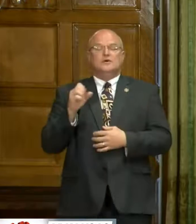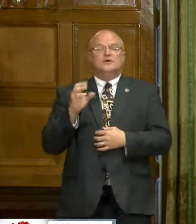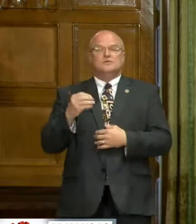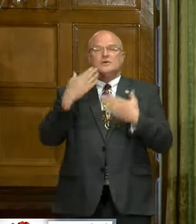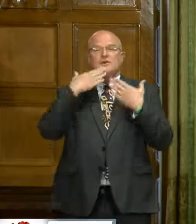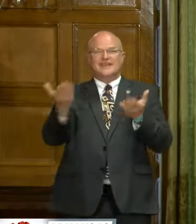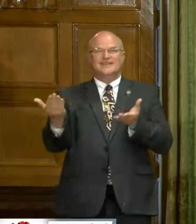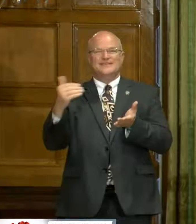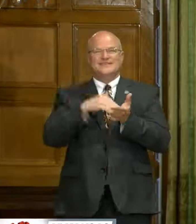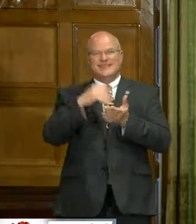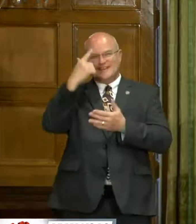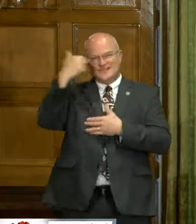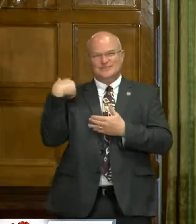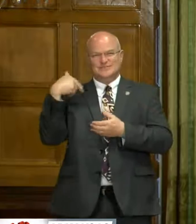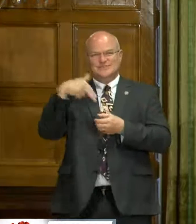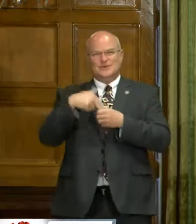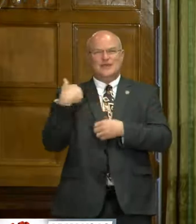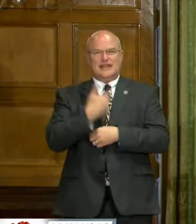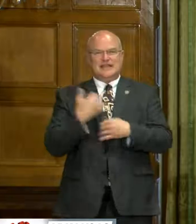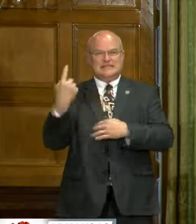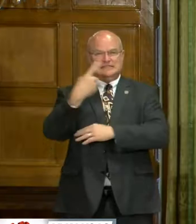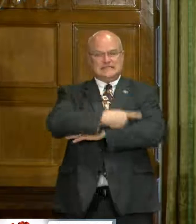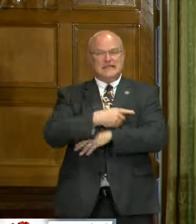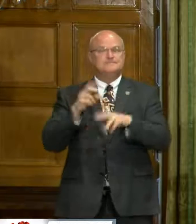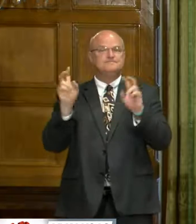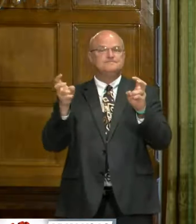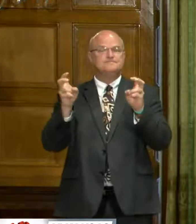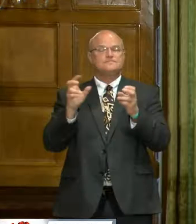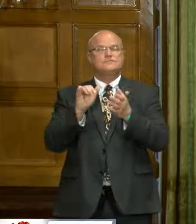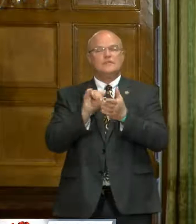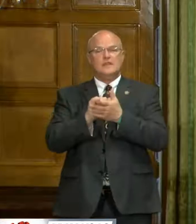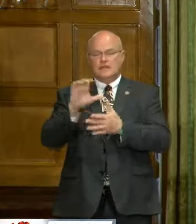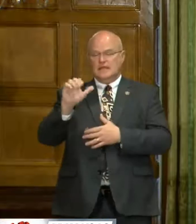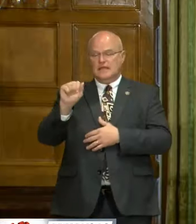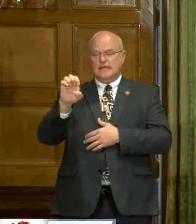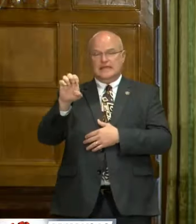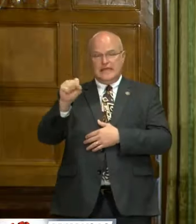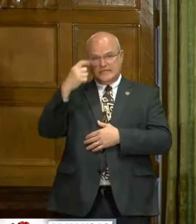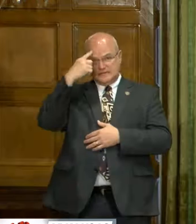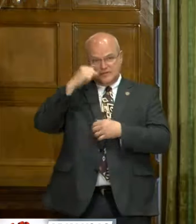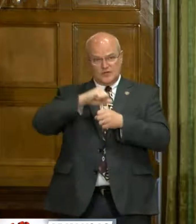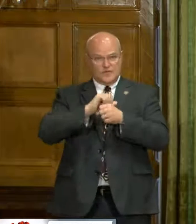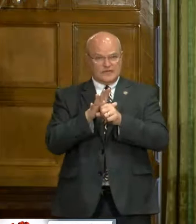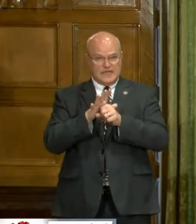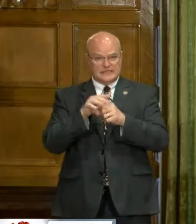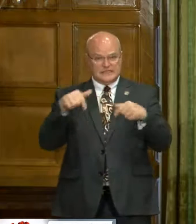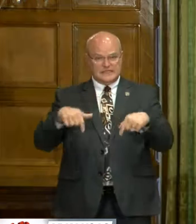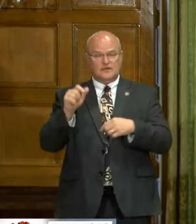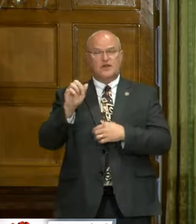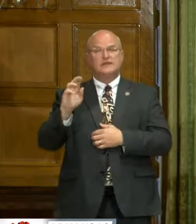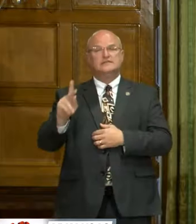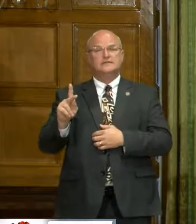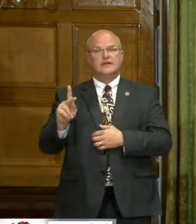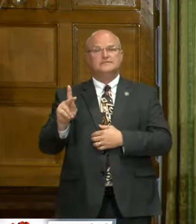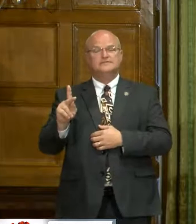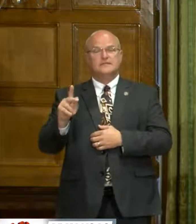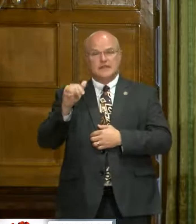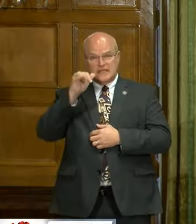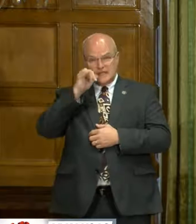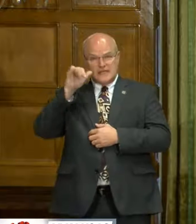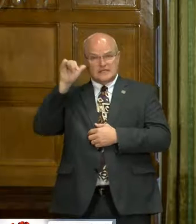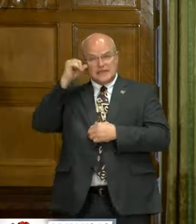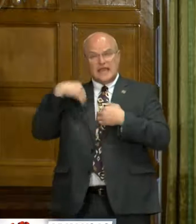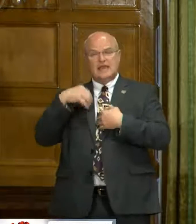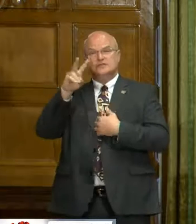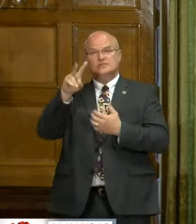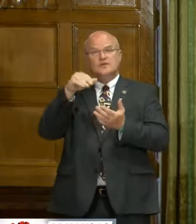And so thank you again for joining us today. In terms of the cases for COVID-19 in Arkansas, yesterday